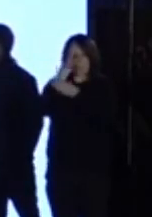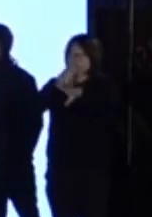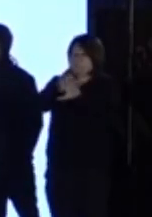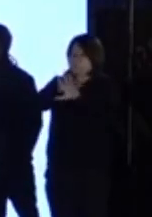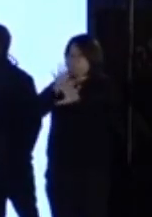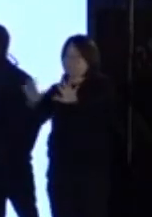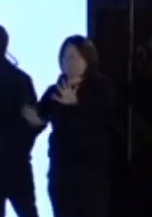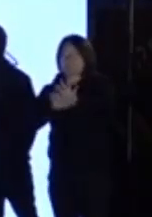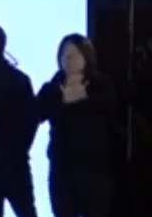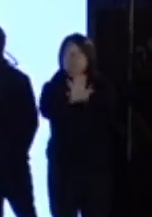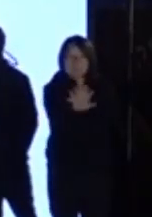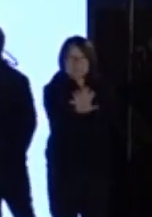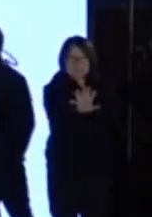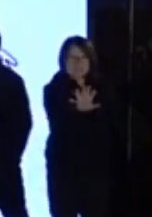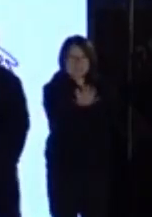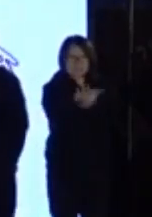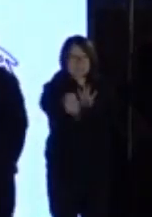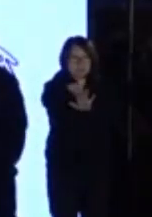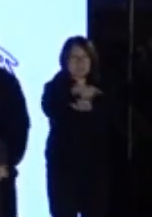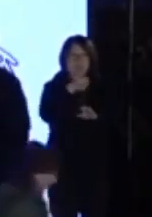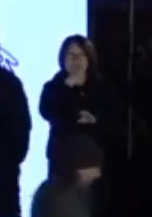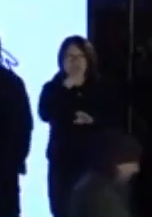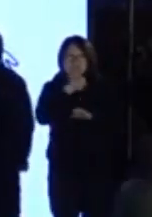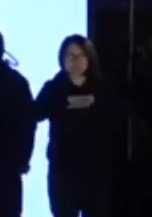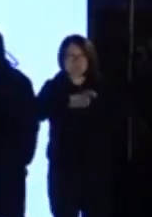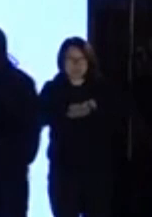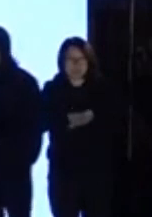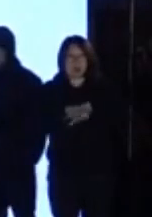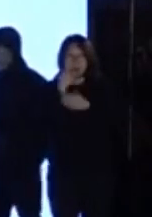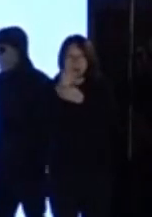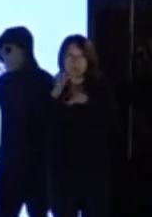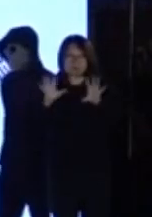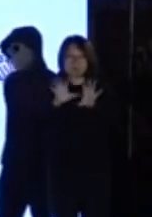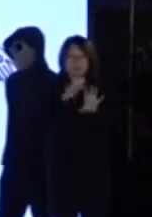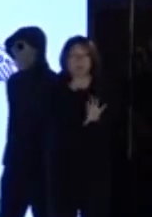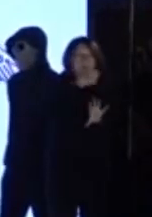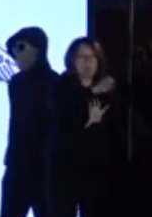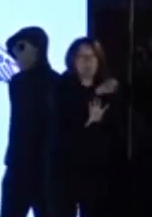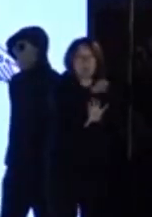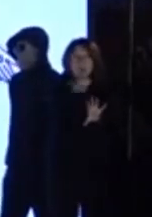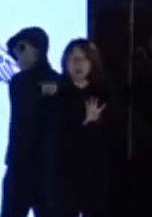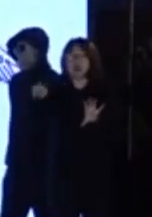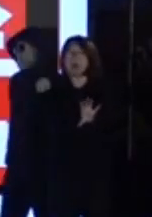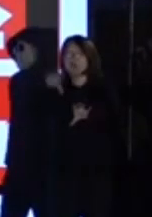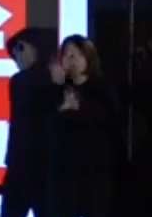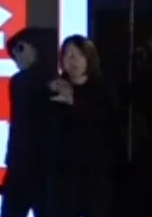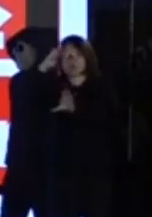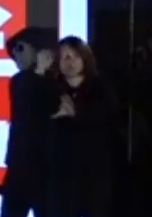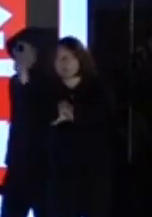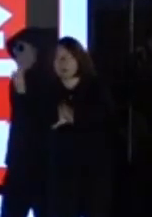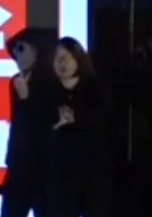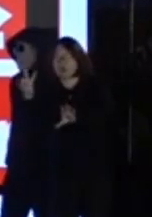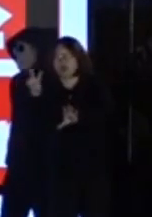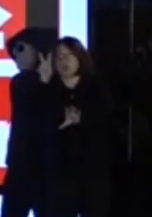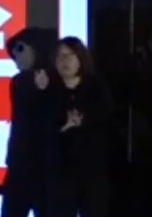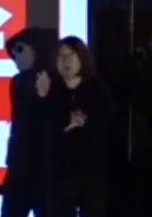professional, such as first aiders, reporters, and even police officers. Those active on protest front lines have been in